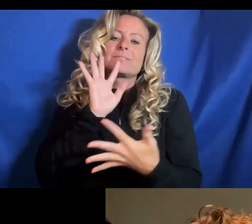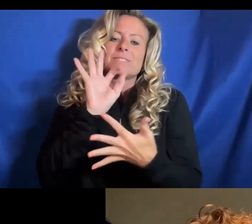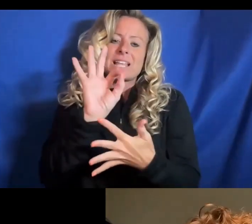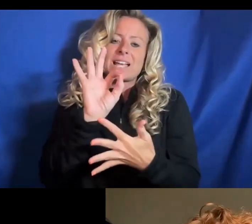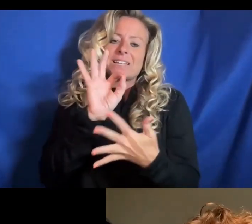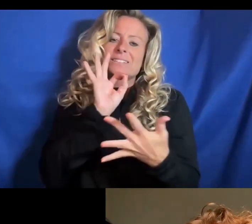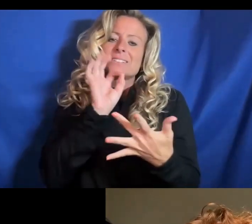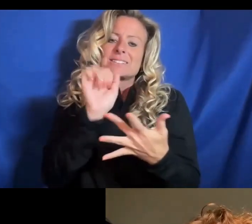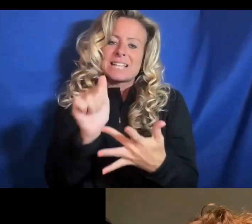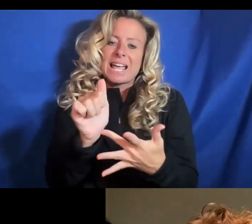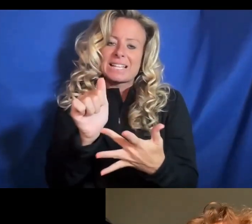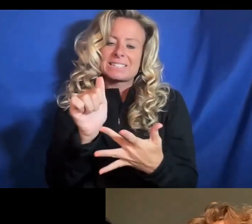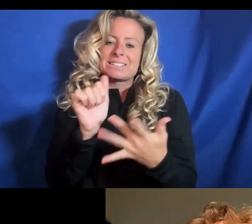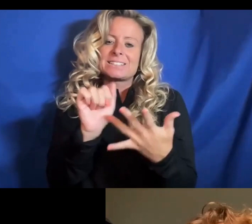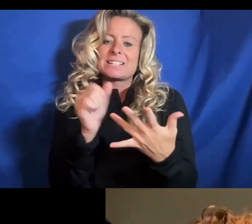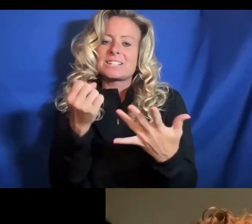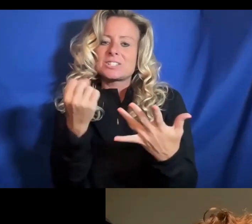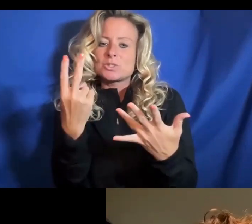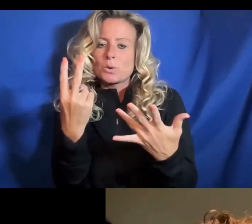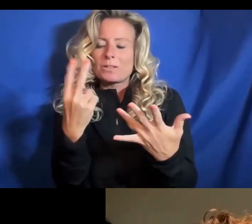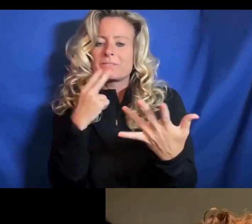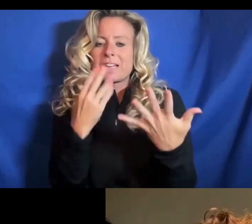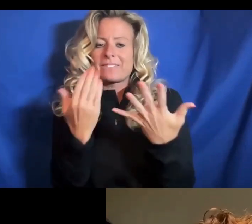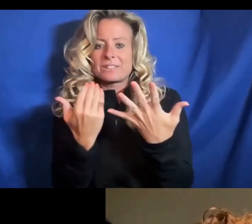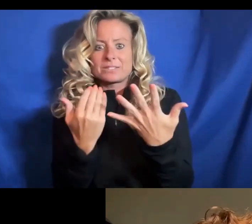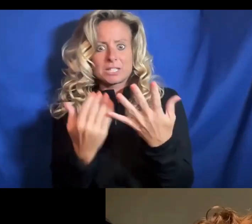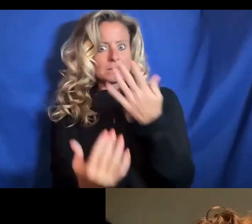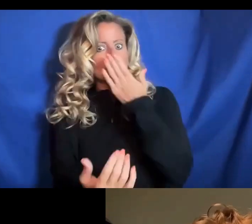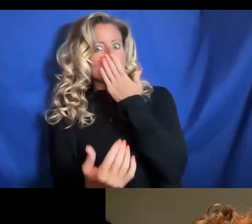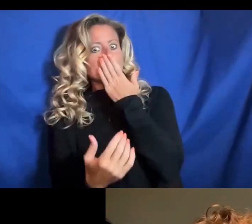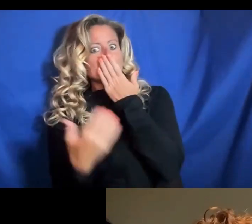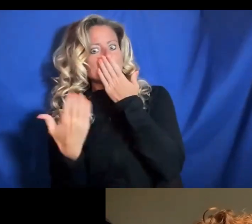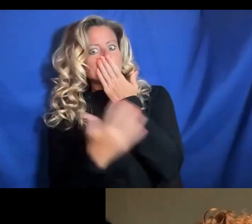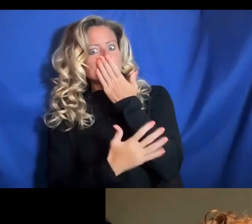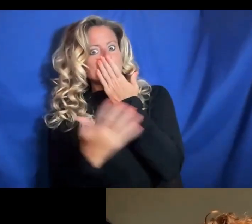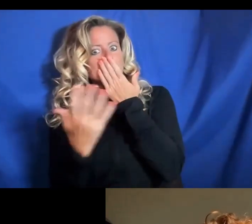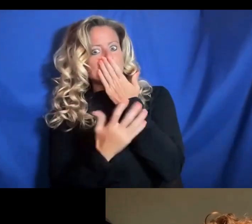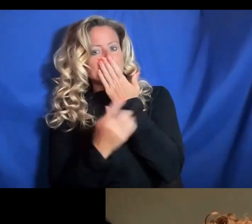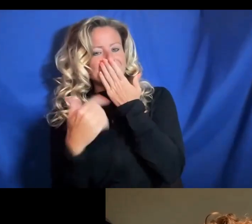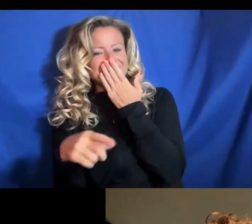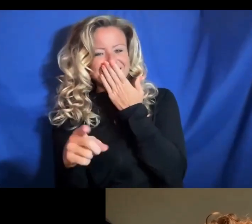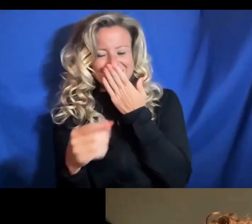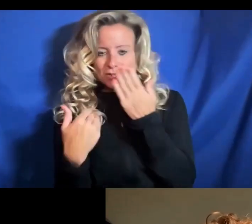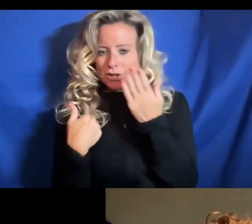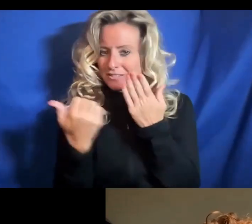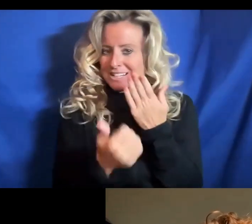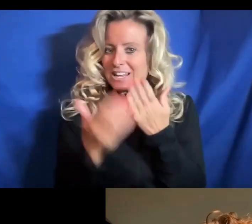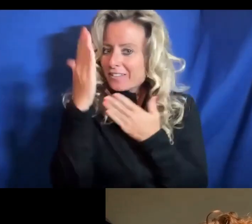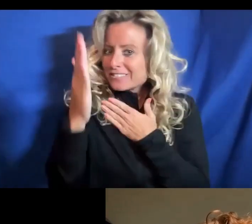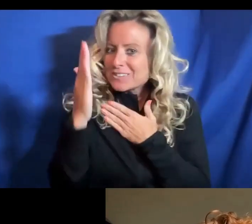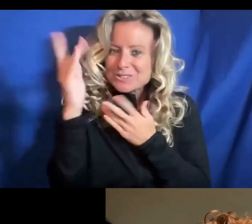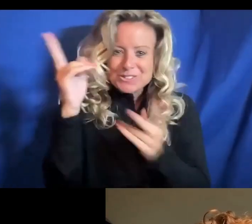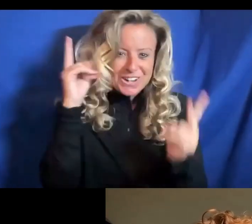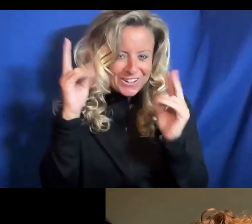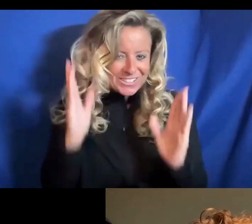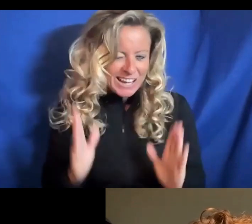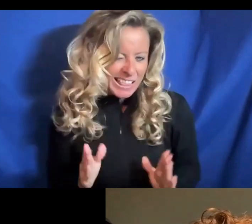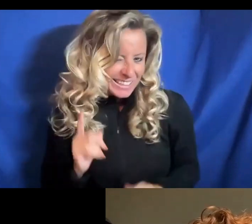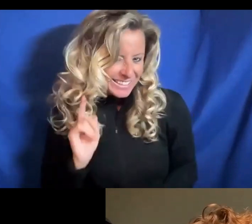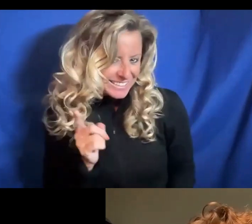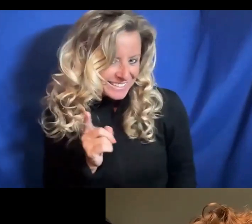9, 10, 12, and 15. Oh my goodness. You think you have any future